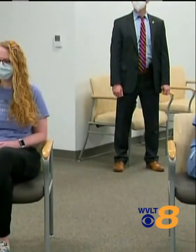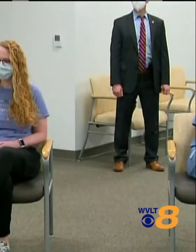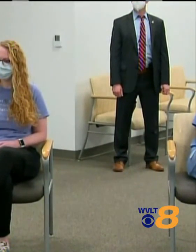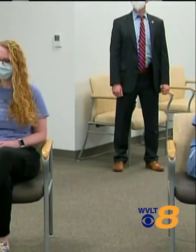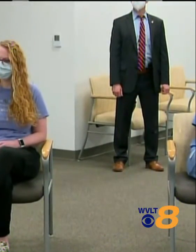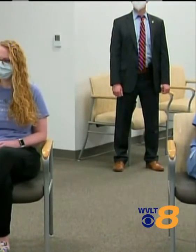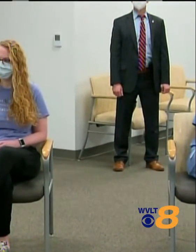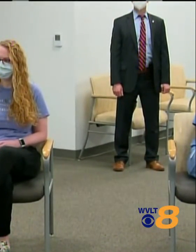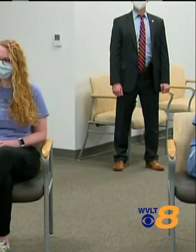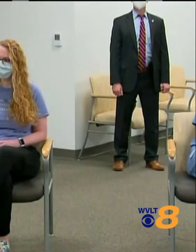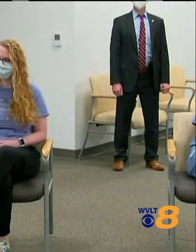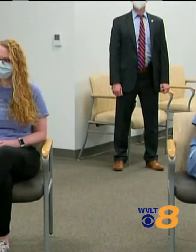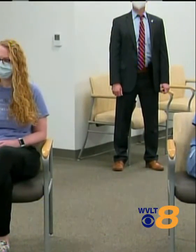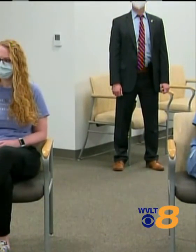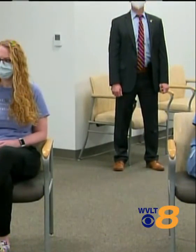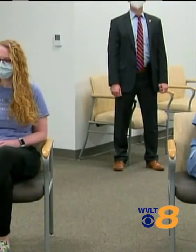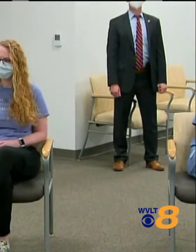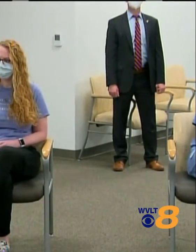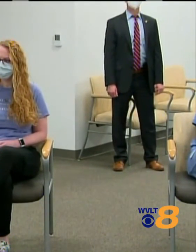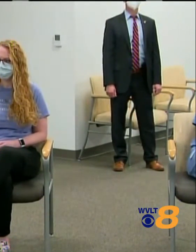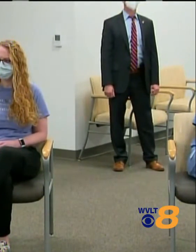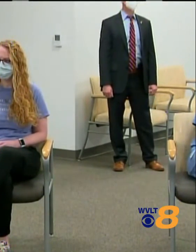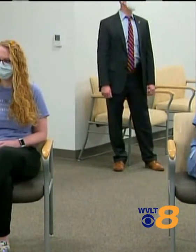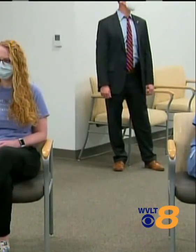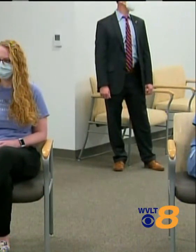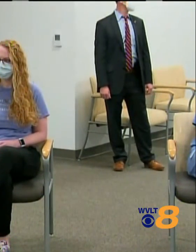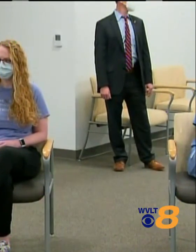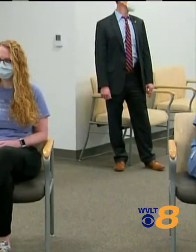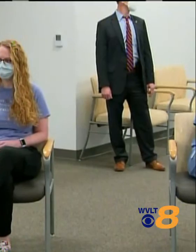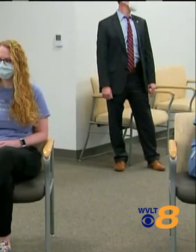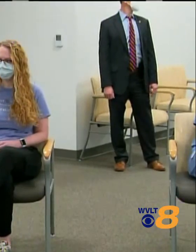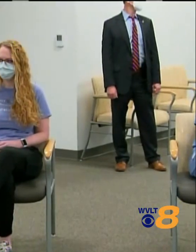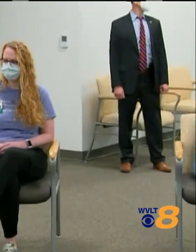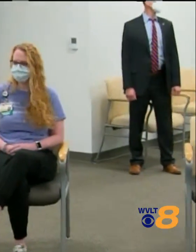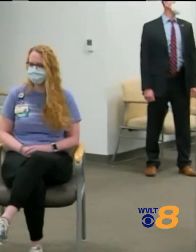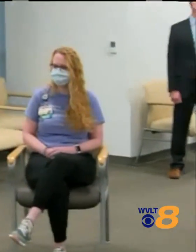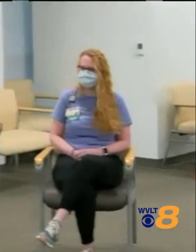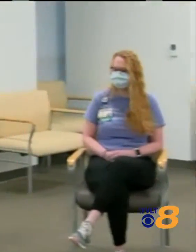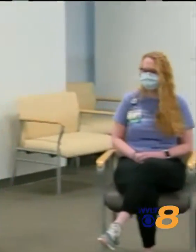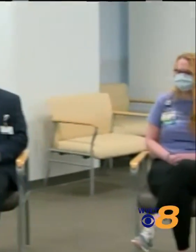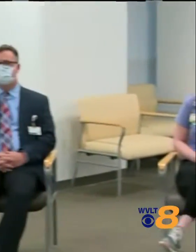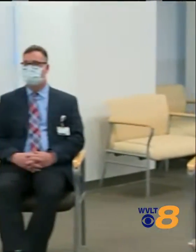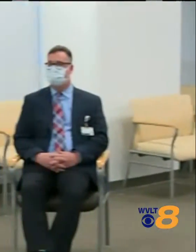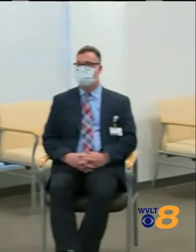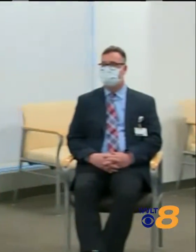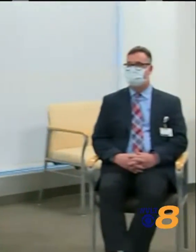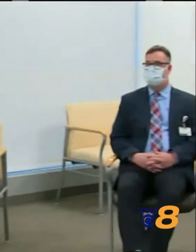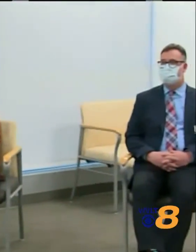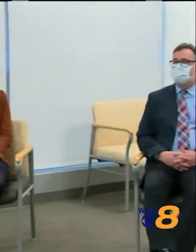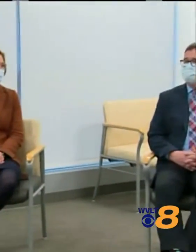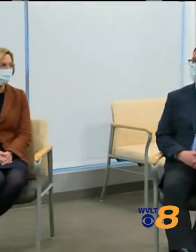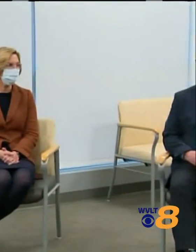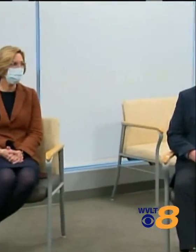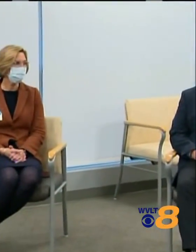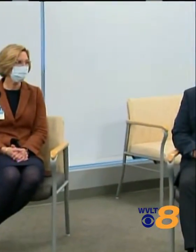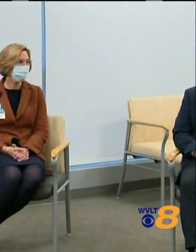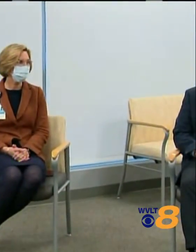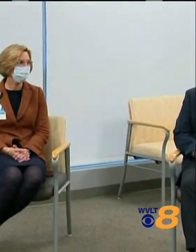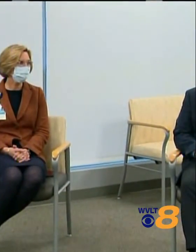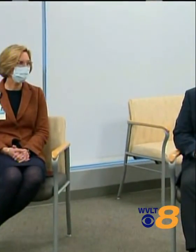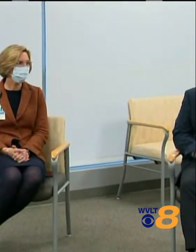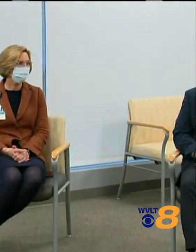after around 8 o'clock this morning over at UT Medical Center. We'll have more info coming up later on as we move into the afternoon when